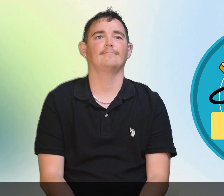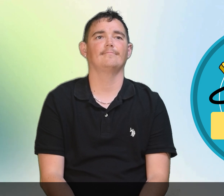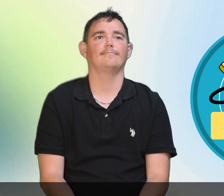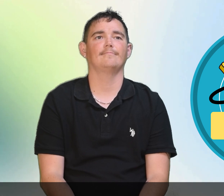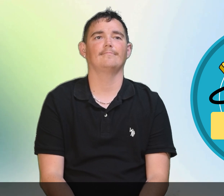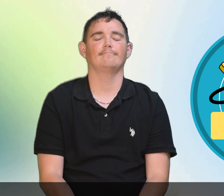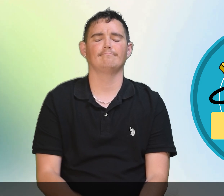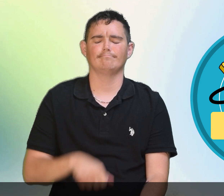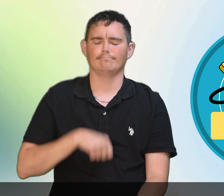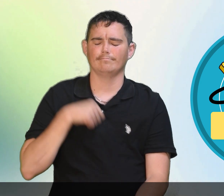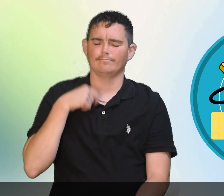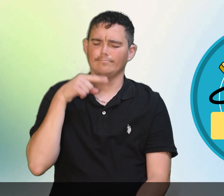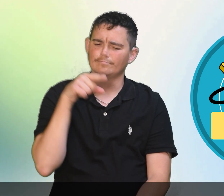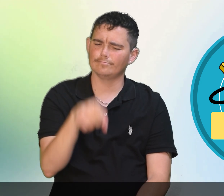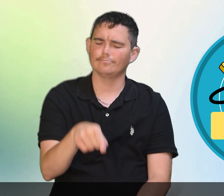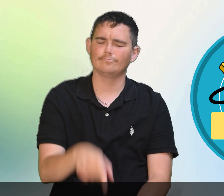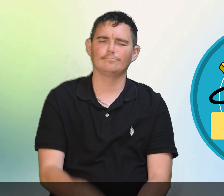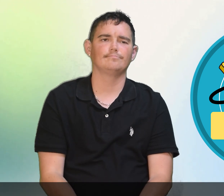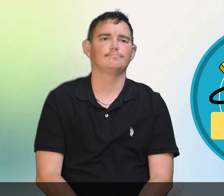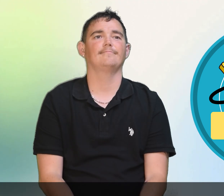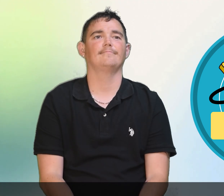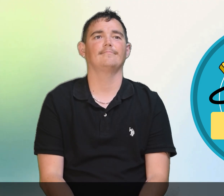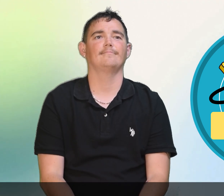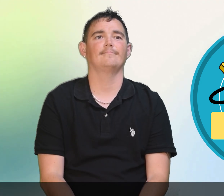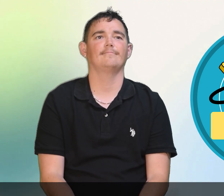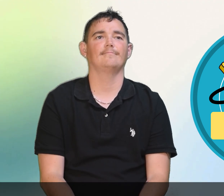I'm proud of you.